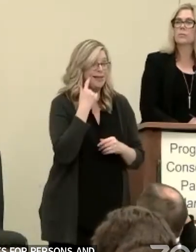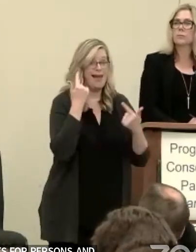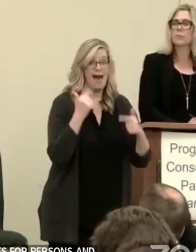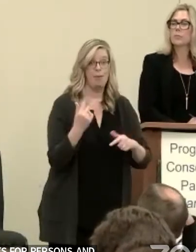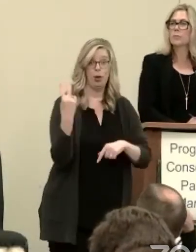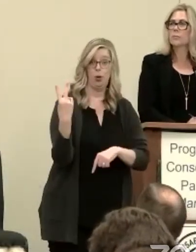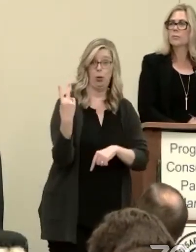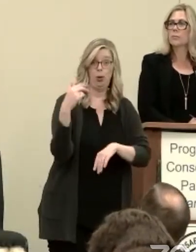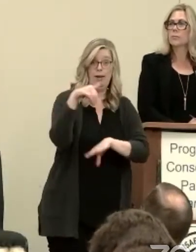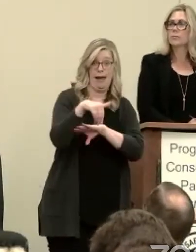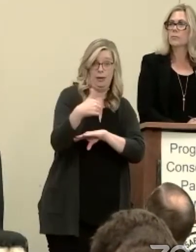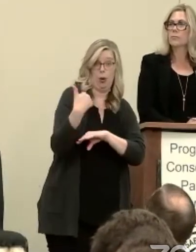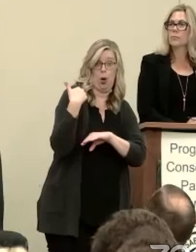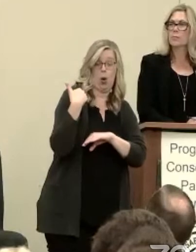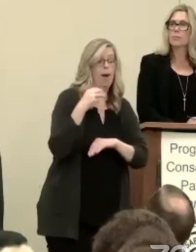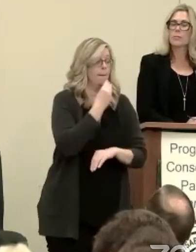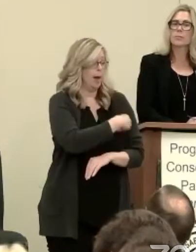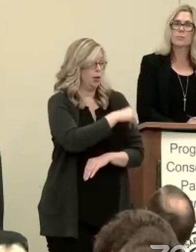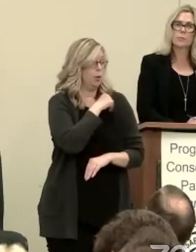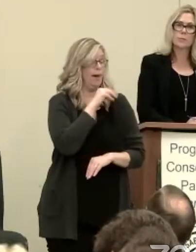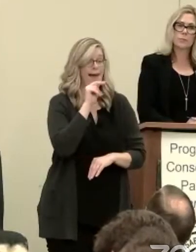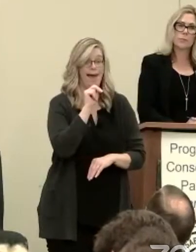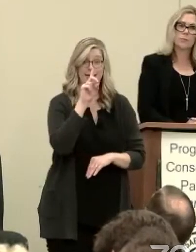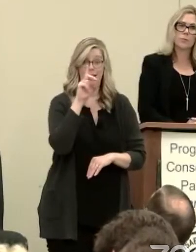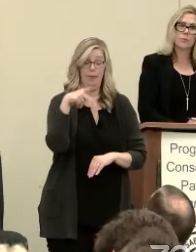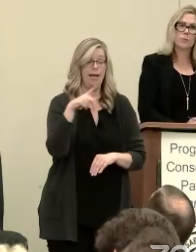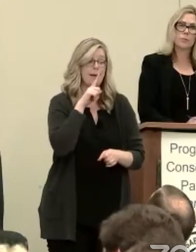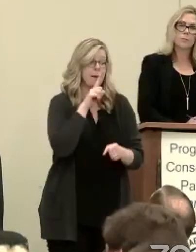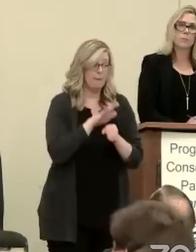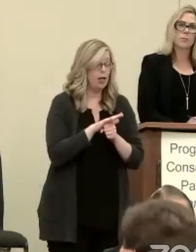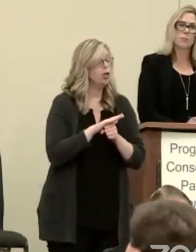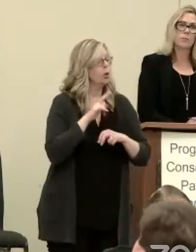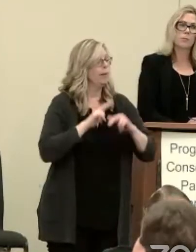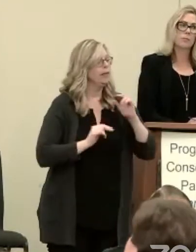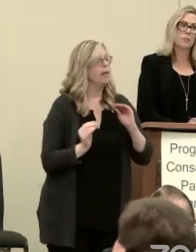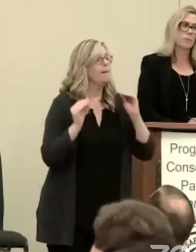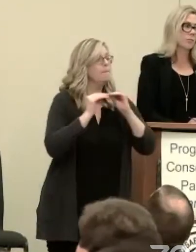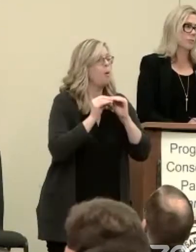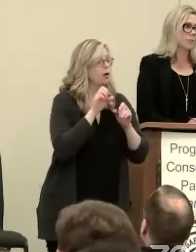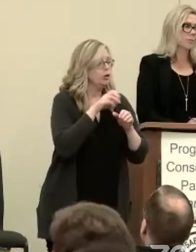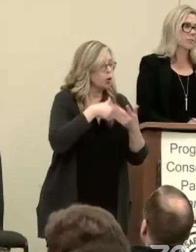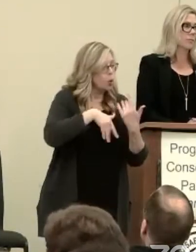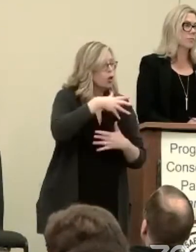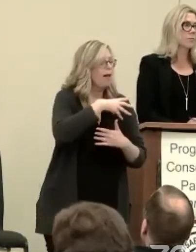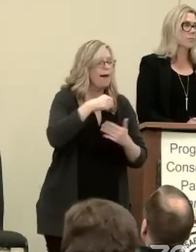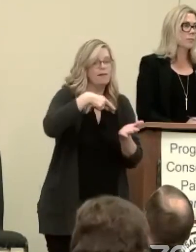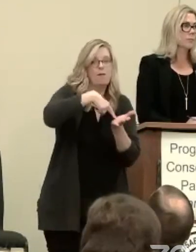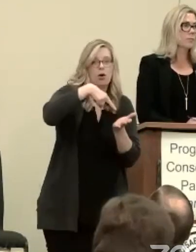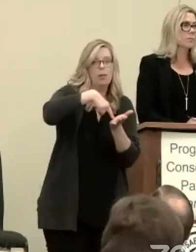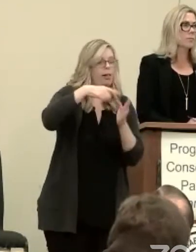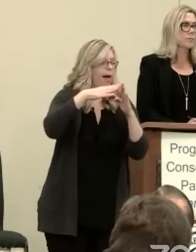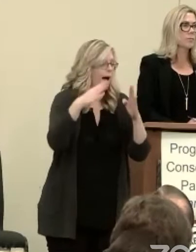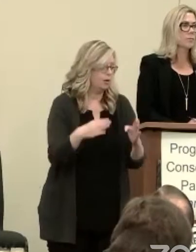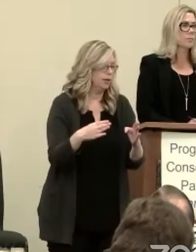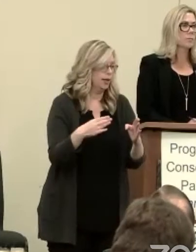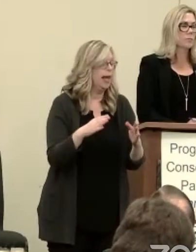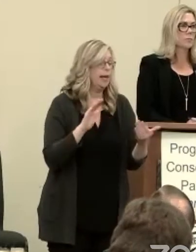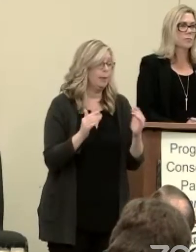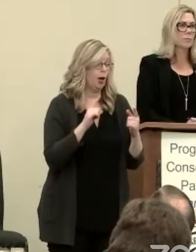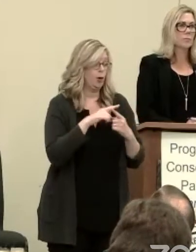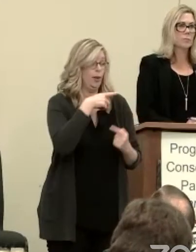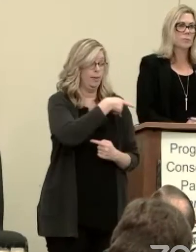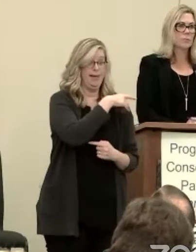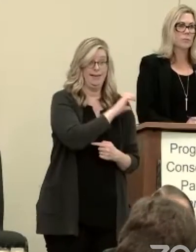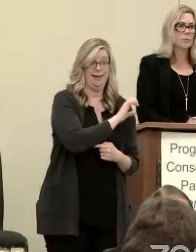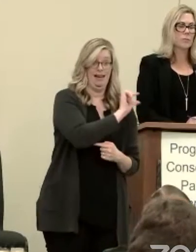the Manitoba NDP are committed to building more social and affordable housing, juxtapose the PC government